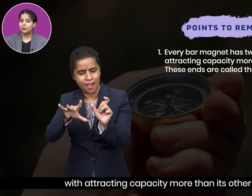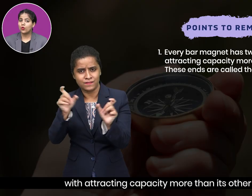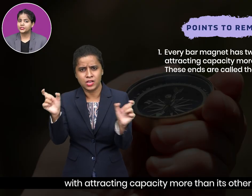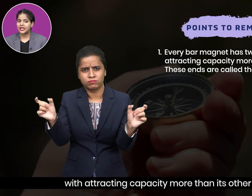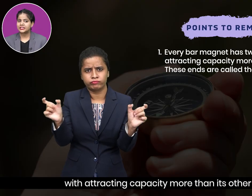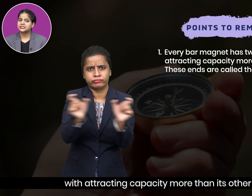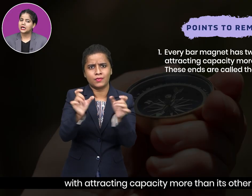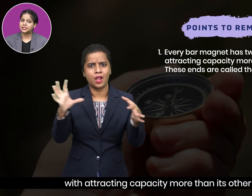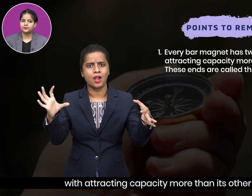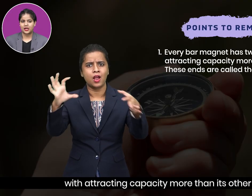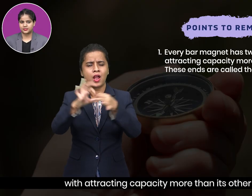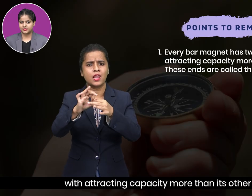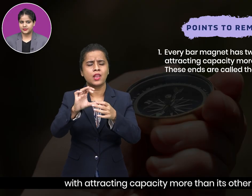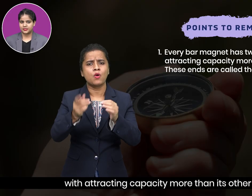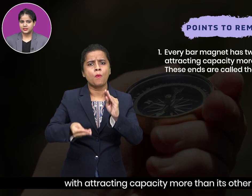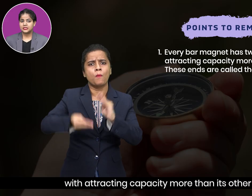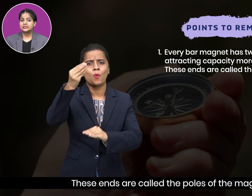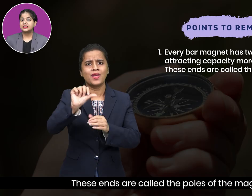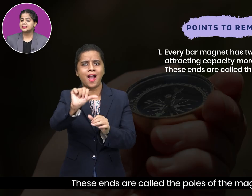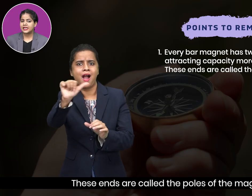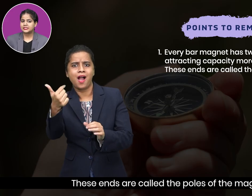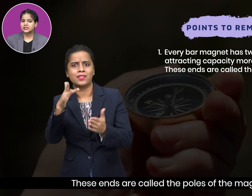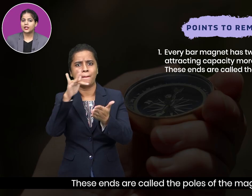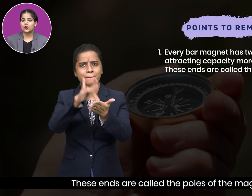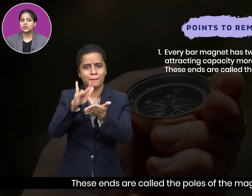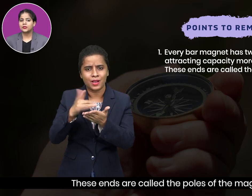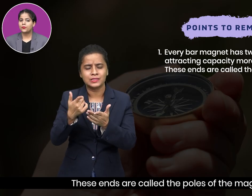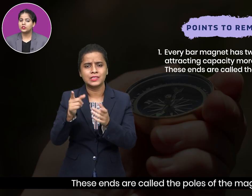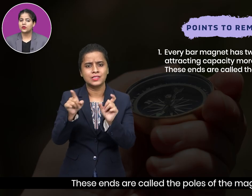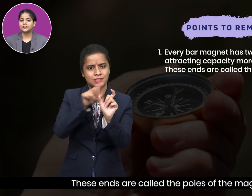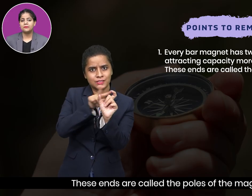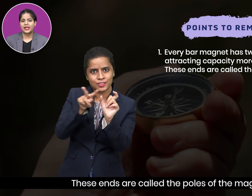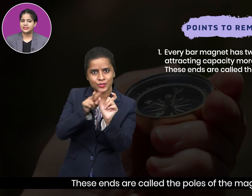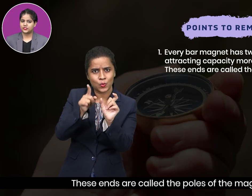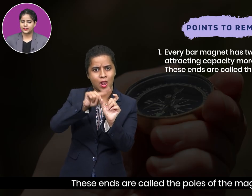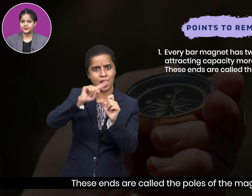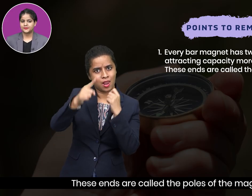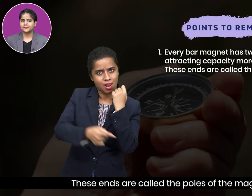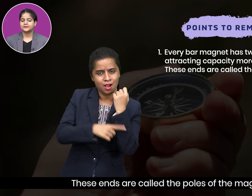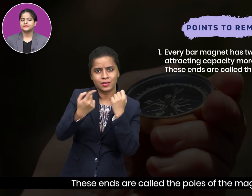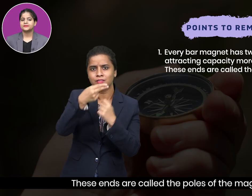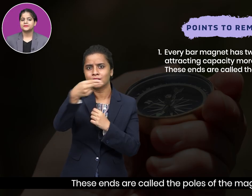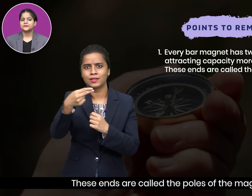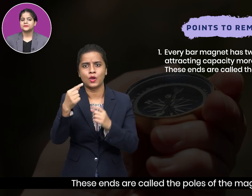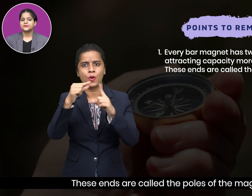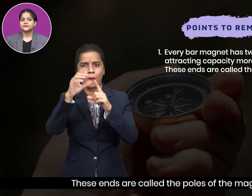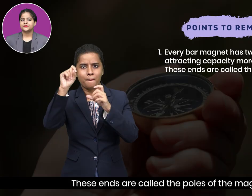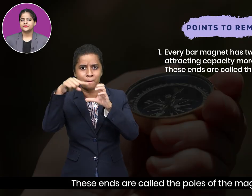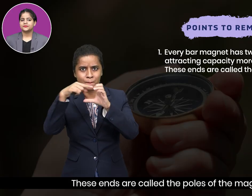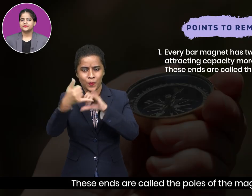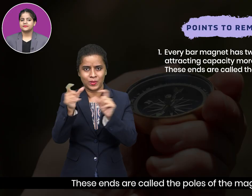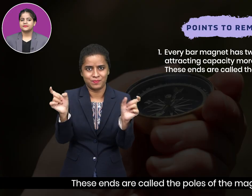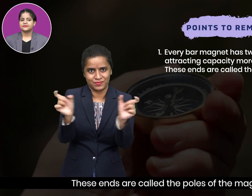capacity more than its other parts. These ends are called the poles of the magnet.